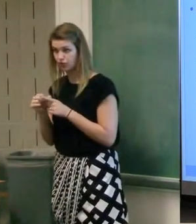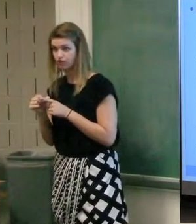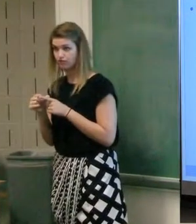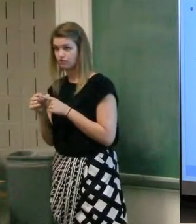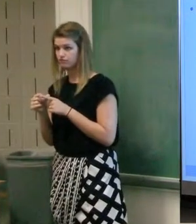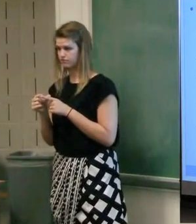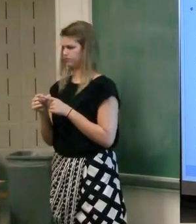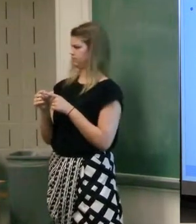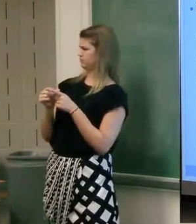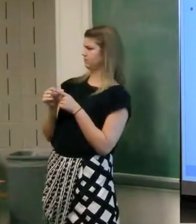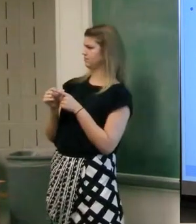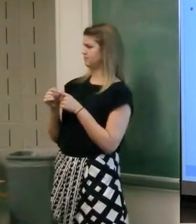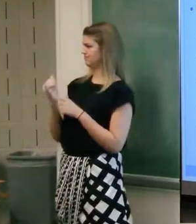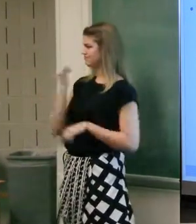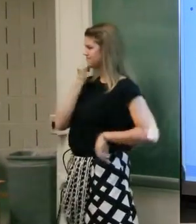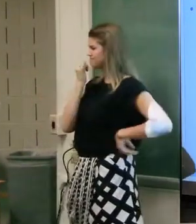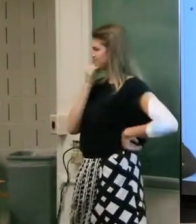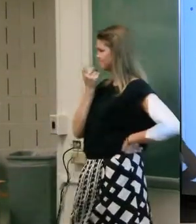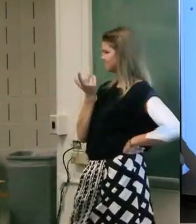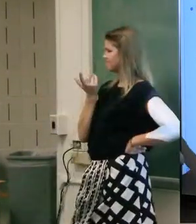word. And I looked at her and